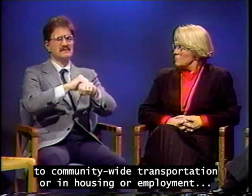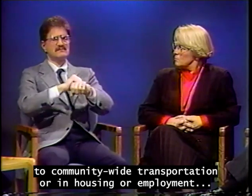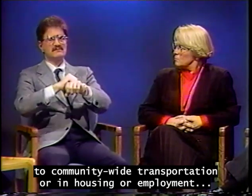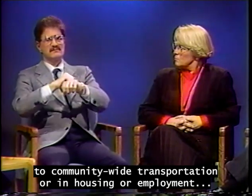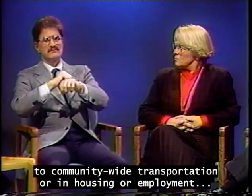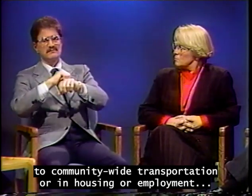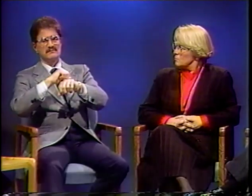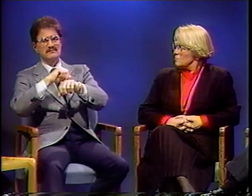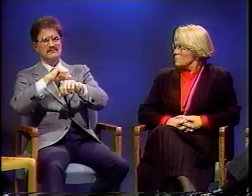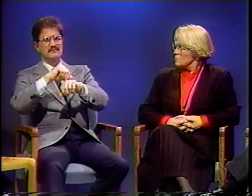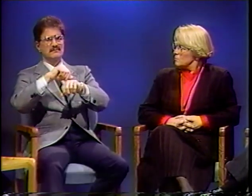employment,